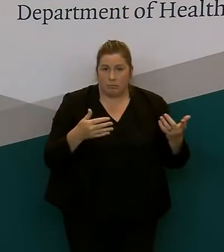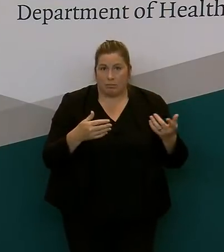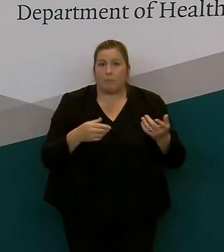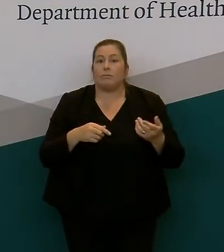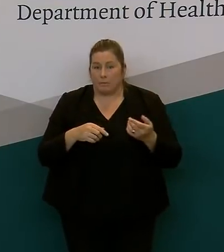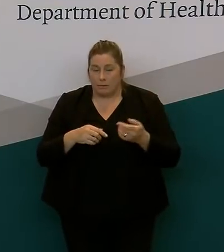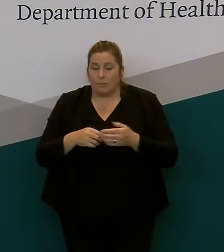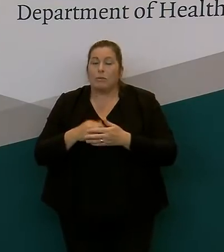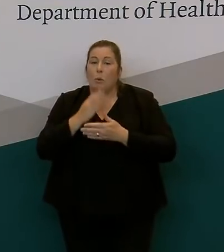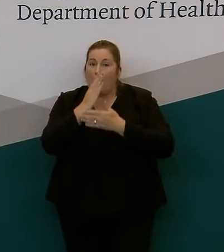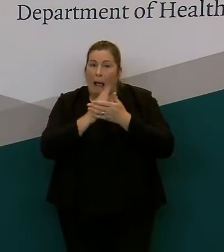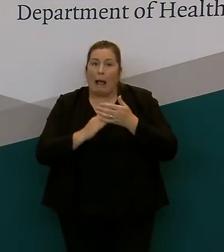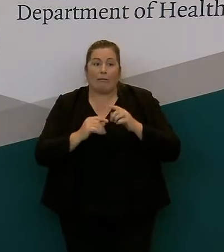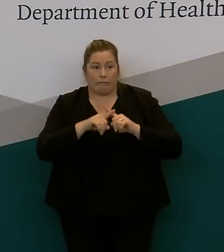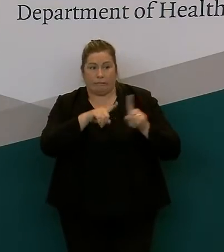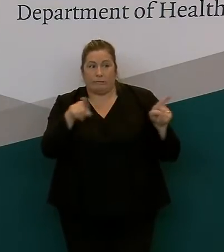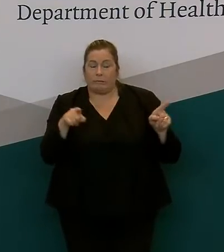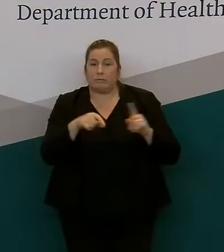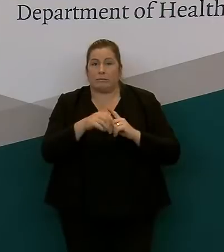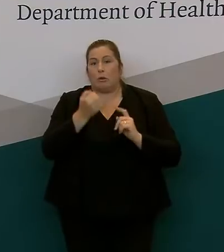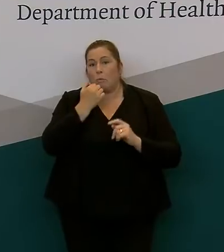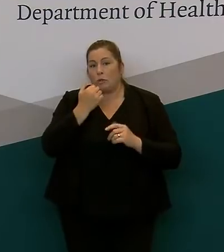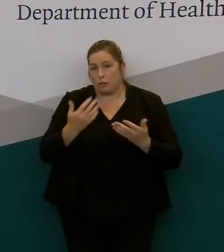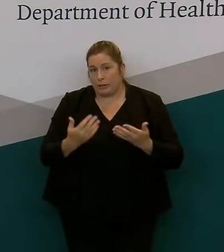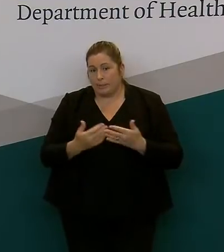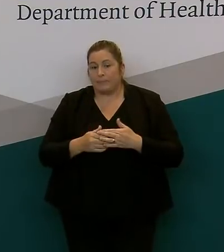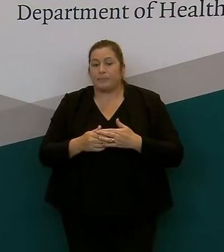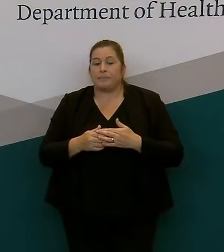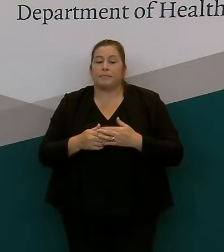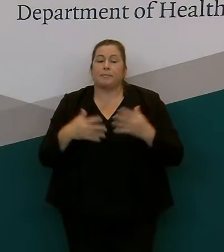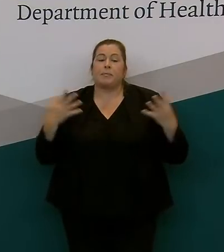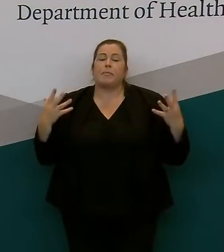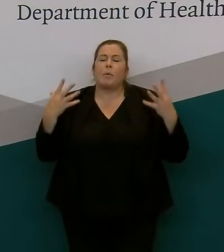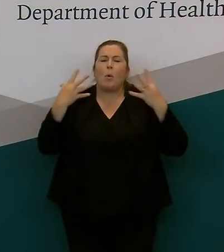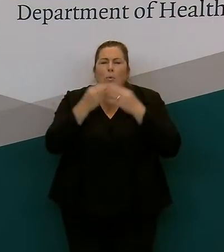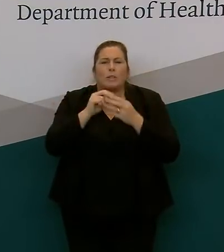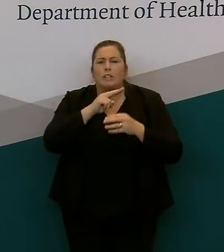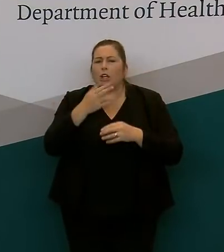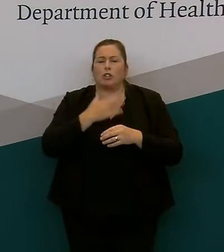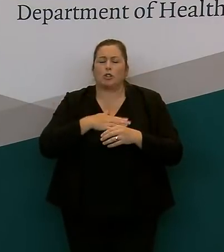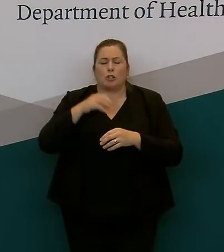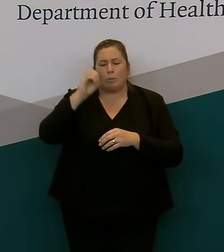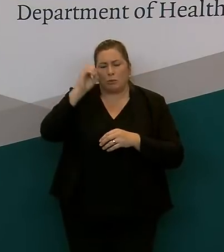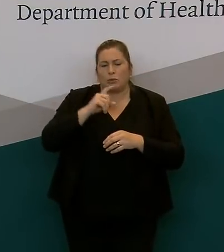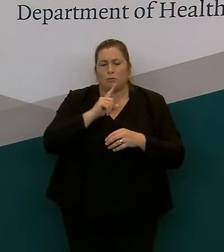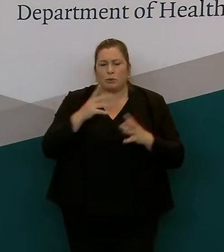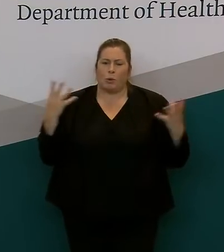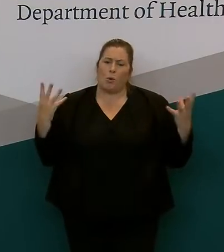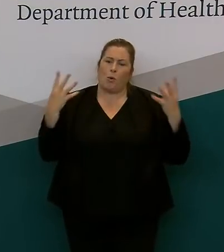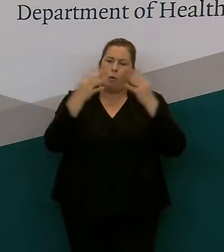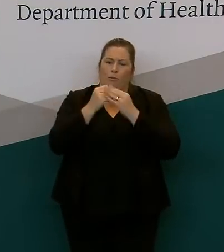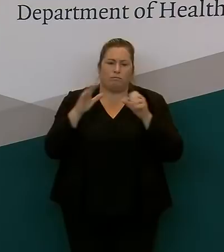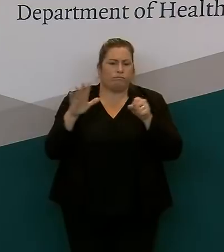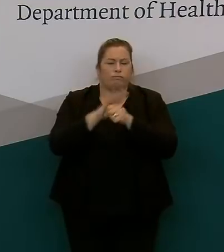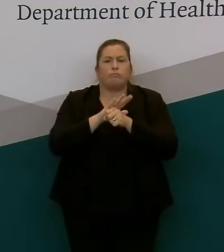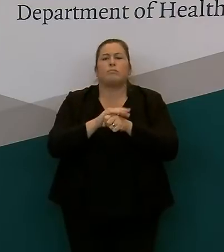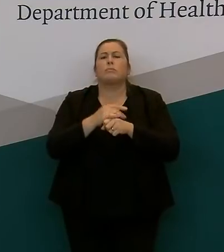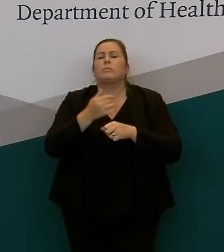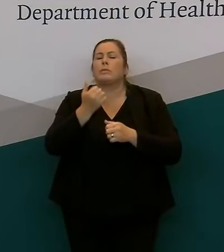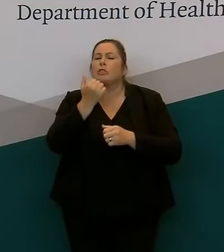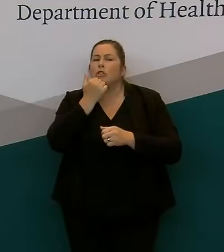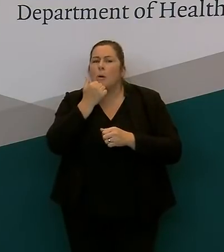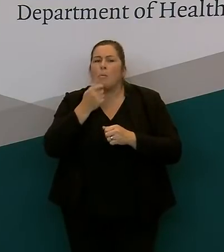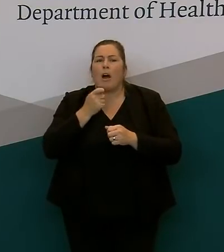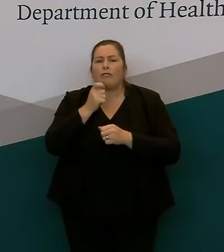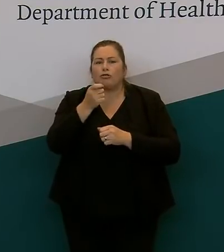returning to the country and infecting somebody else. In absolute terms, so it's not just the proportion, obviously, in absolute terms, the number of travel-related